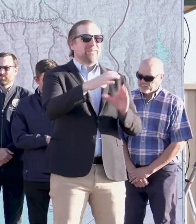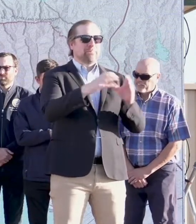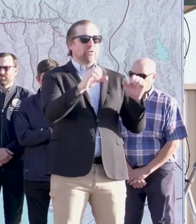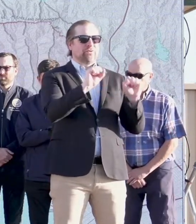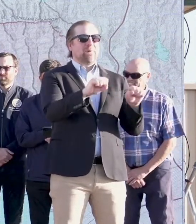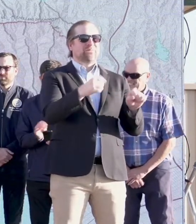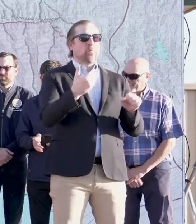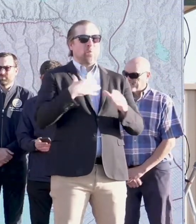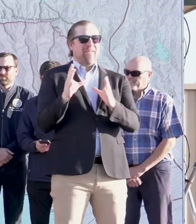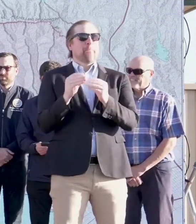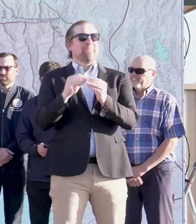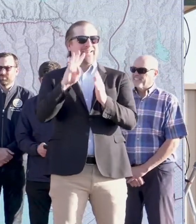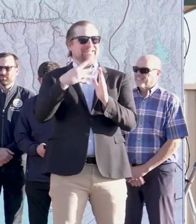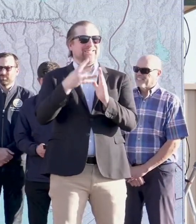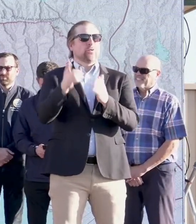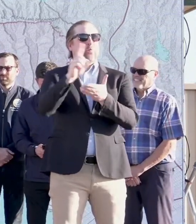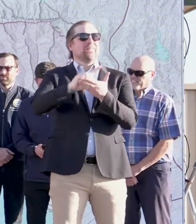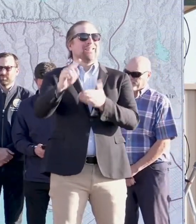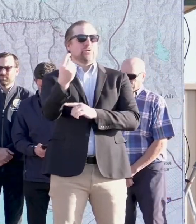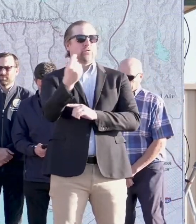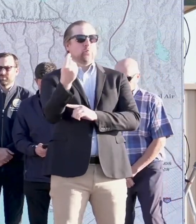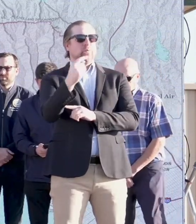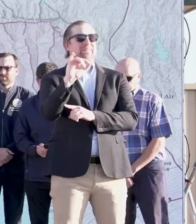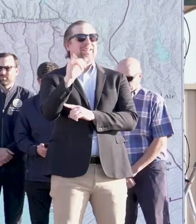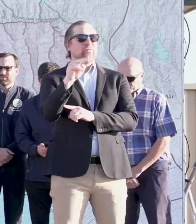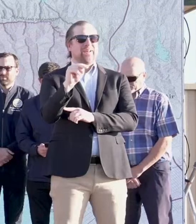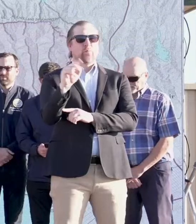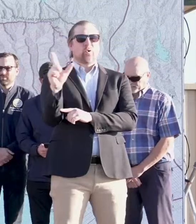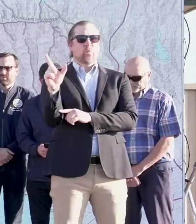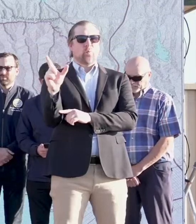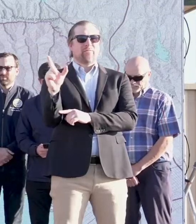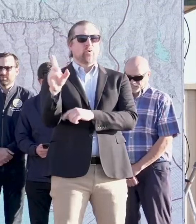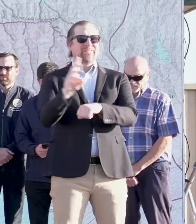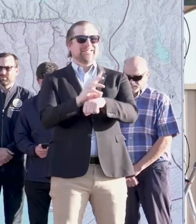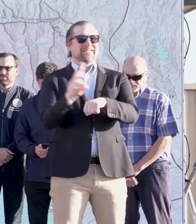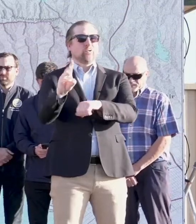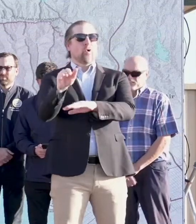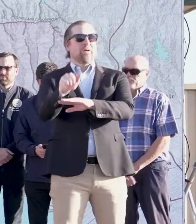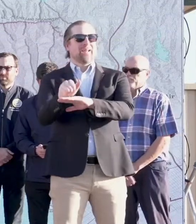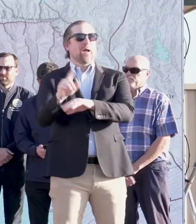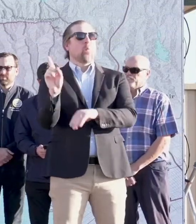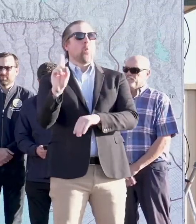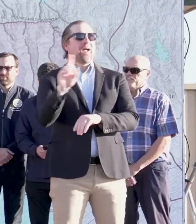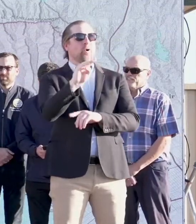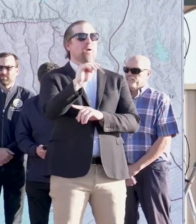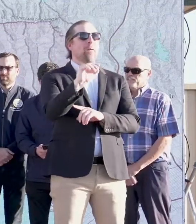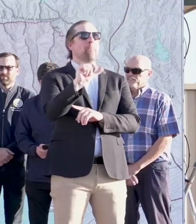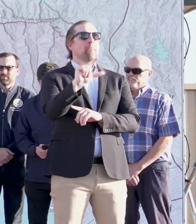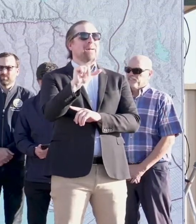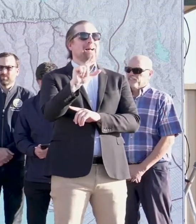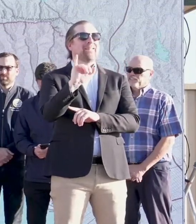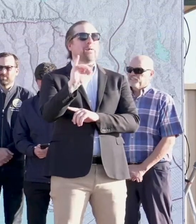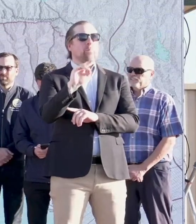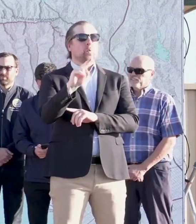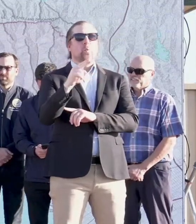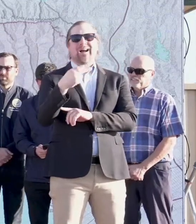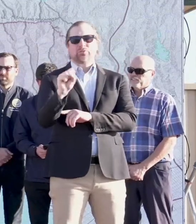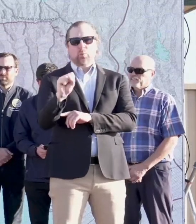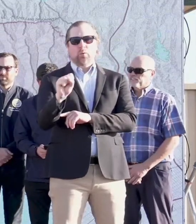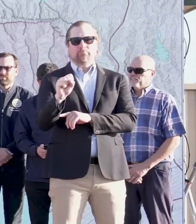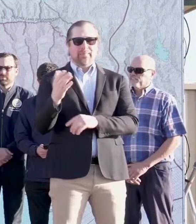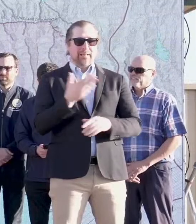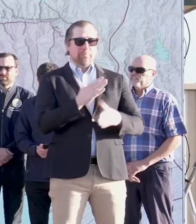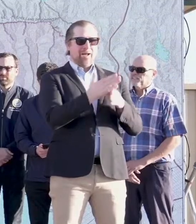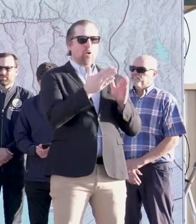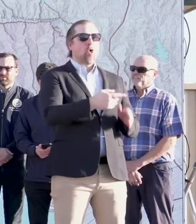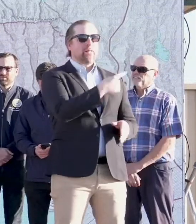hall scheduled for next Tuesday, January 21st, 6 p.m. at Malibu High School. And as my colleagues